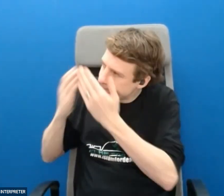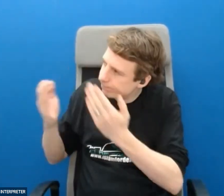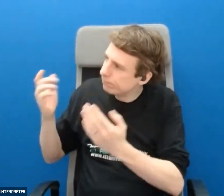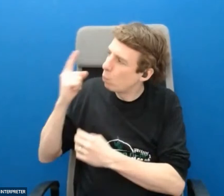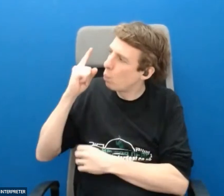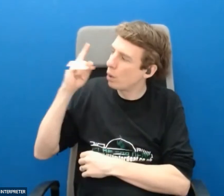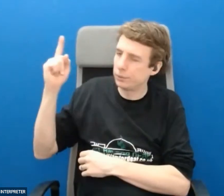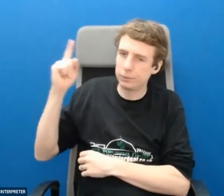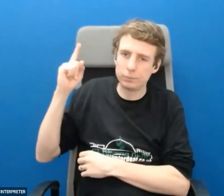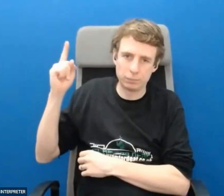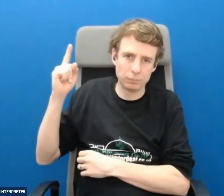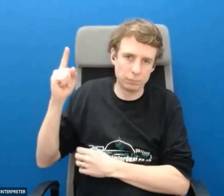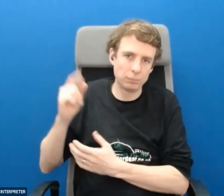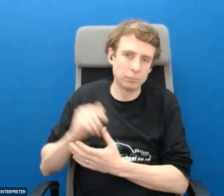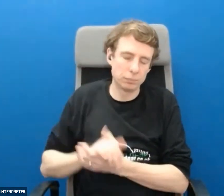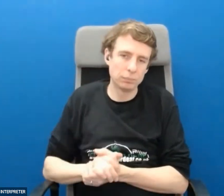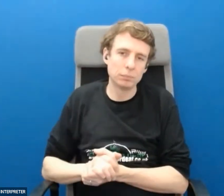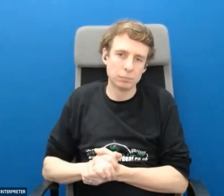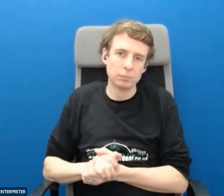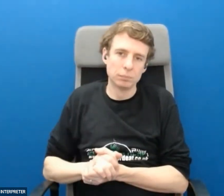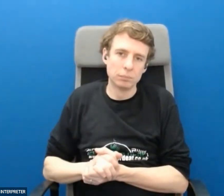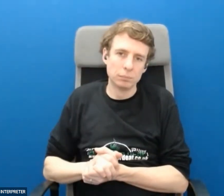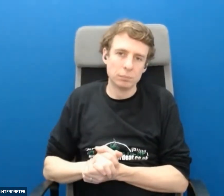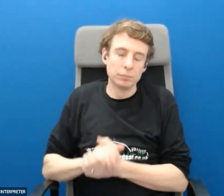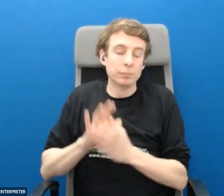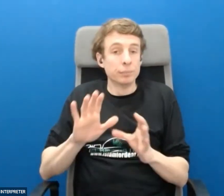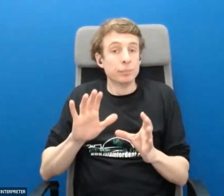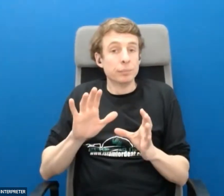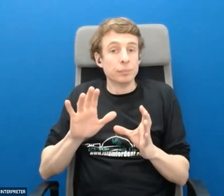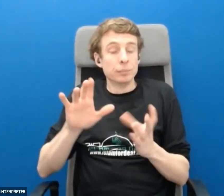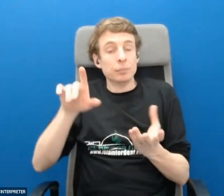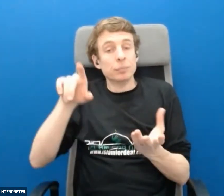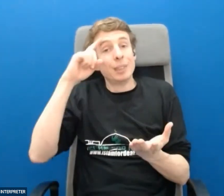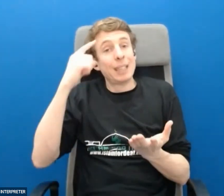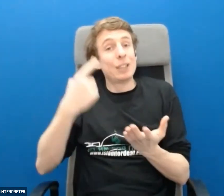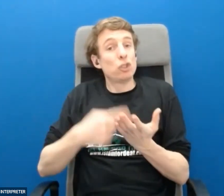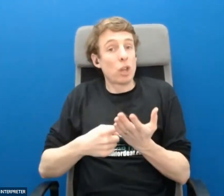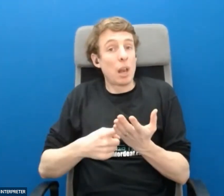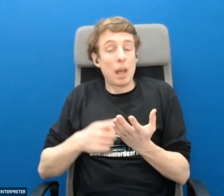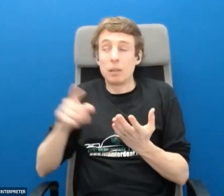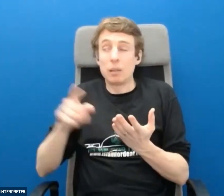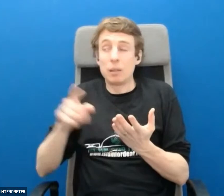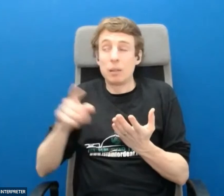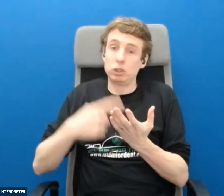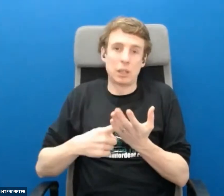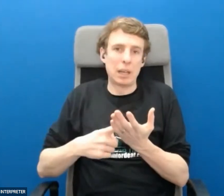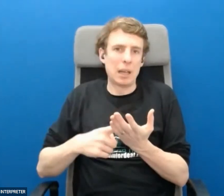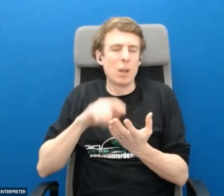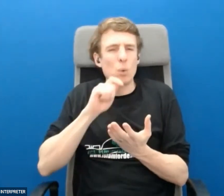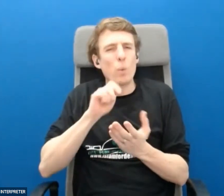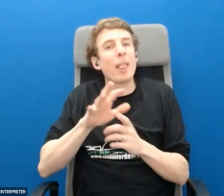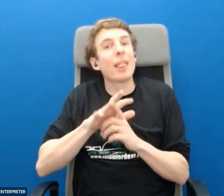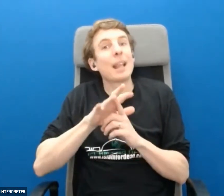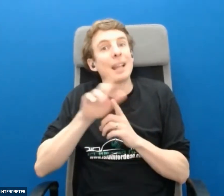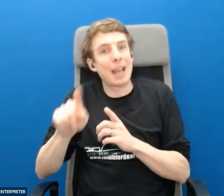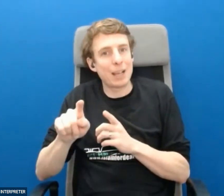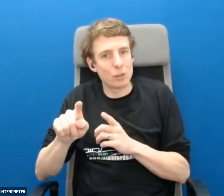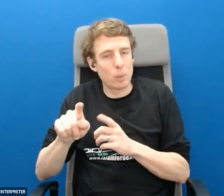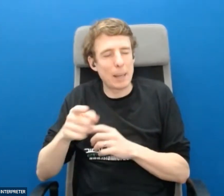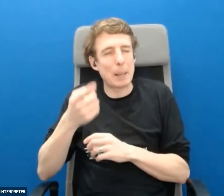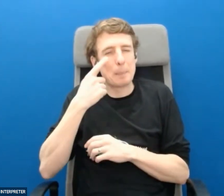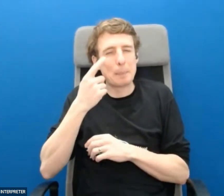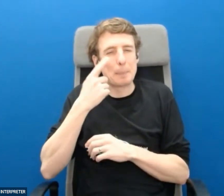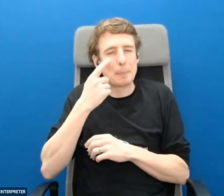alone. So by Allah's will, next week we'll have a look at a couple of concepts as relates to worship of